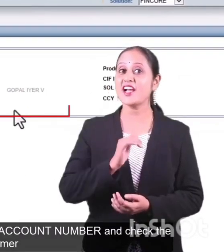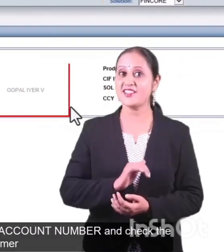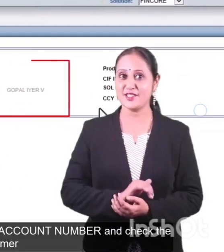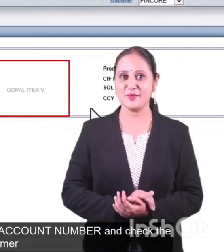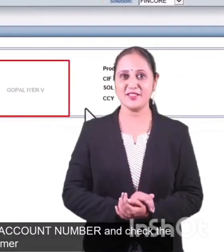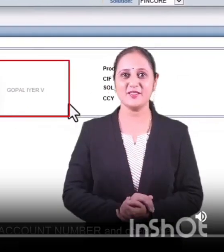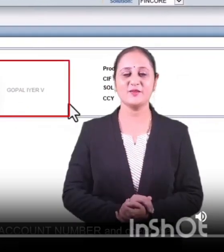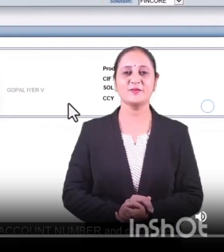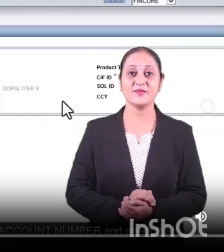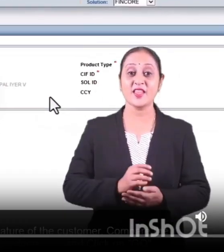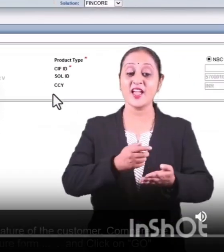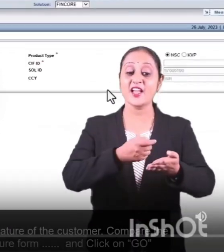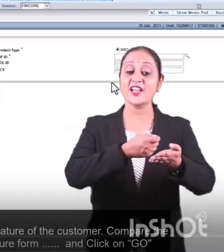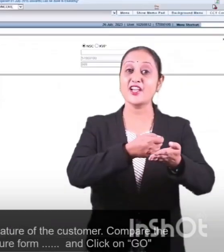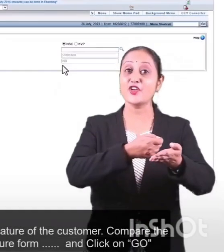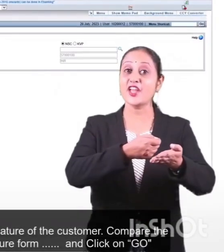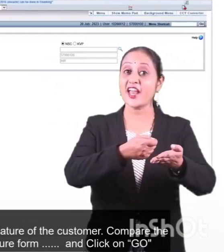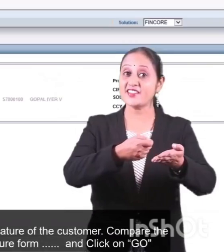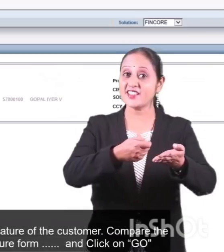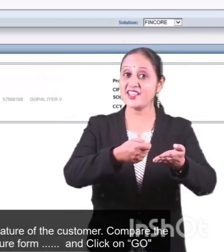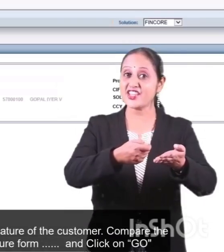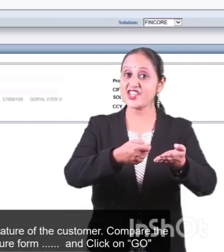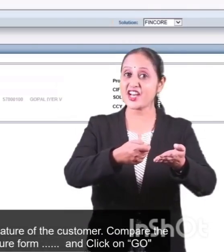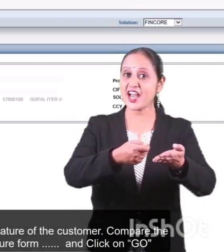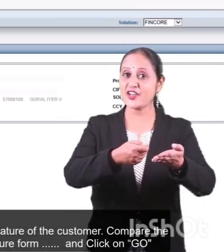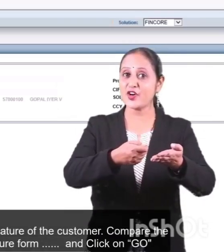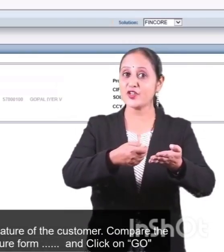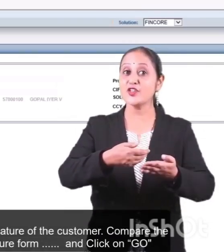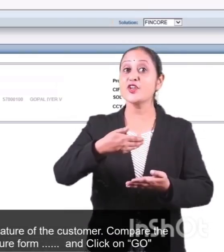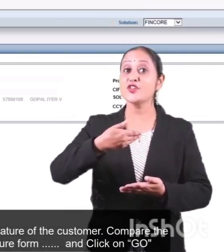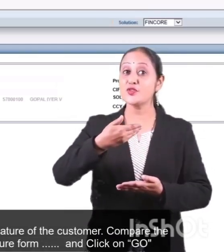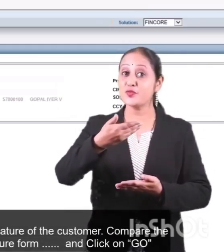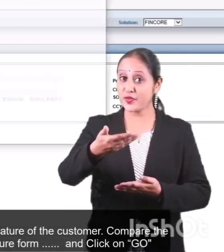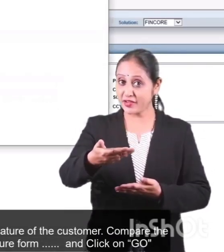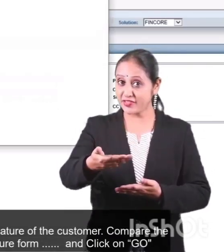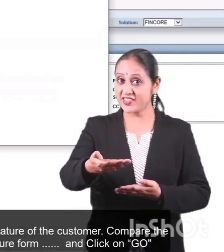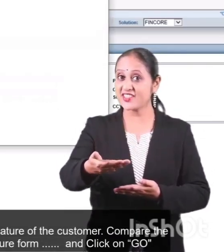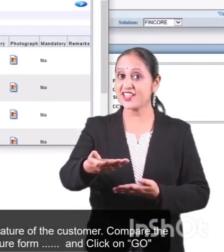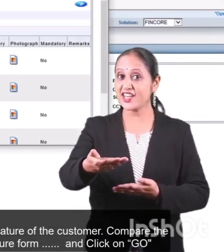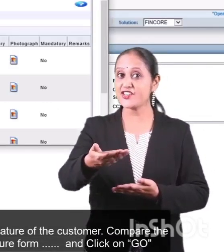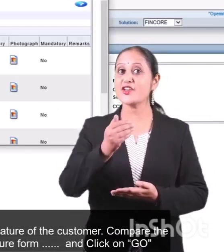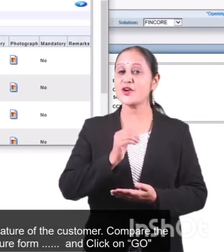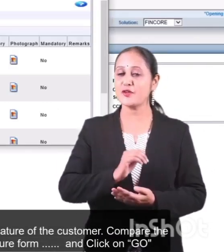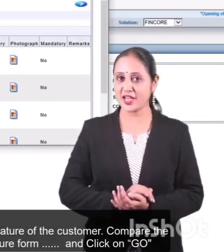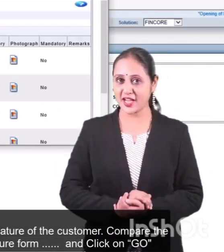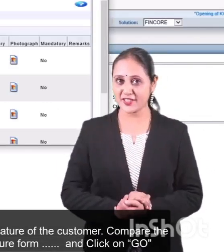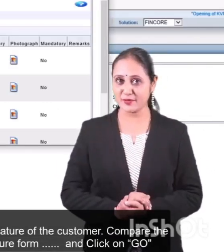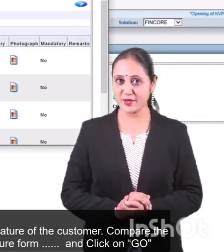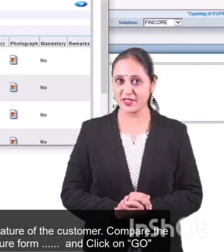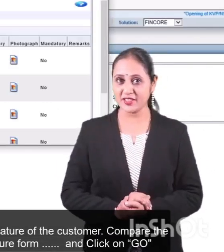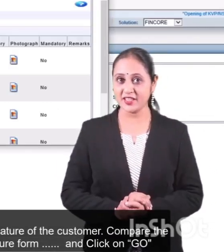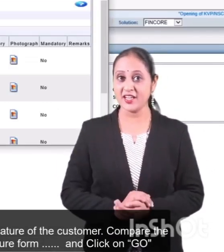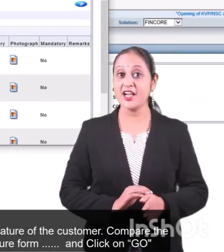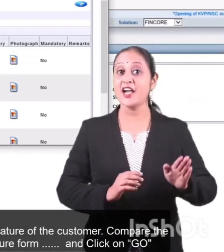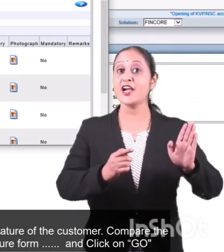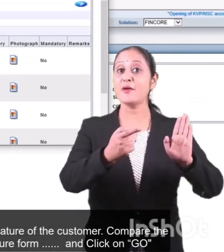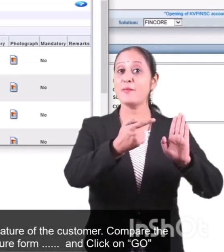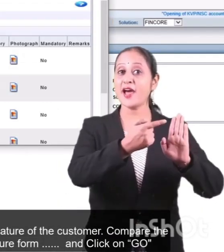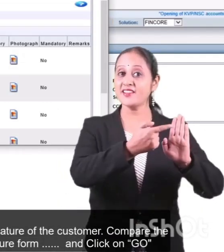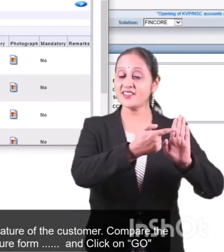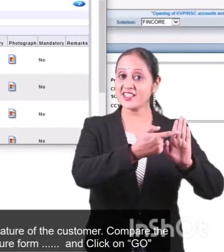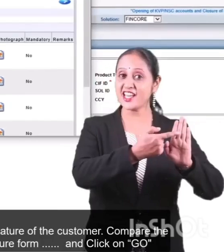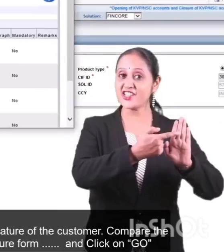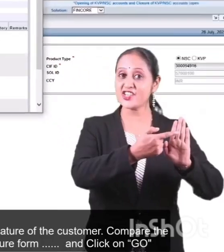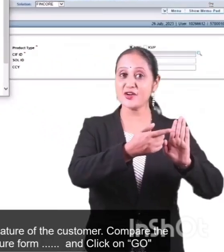number and check the name of the customer. Click on Get Signature icon to view the signature of the